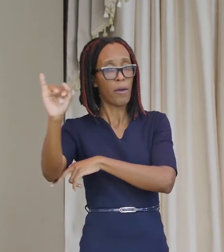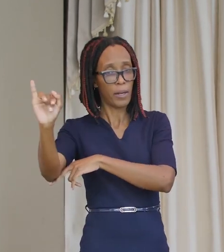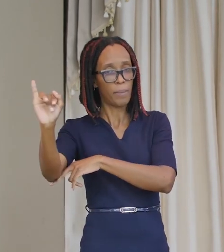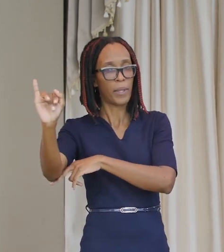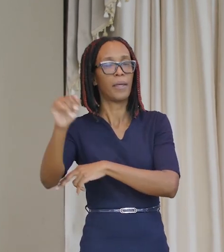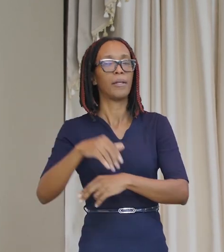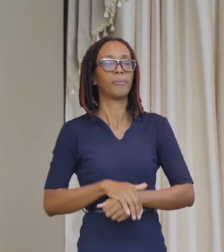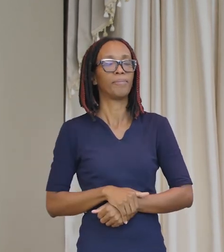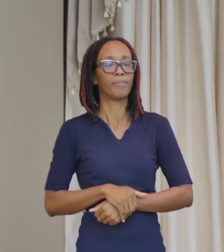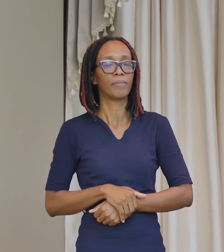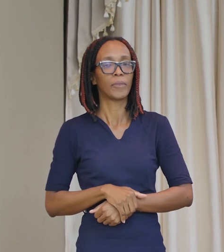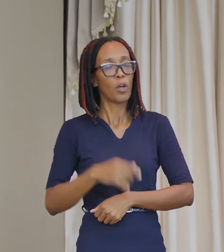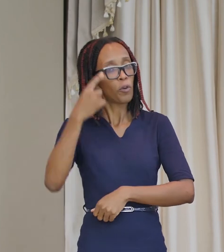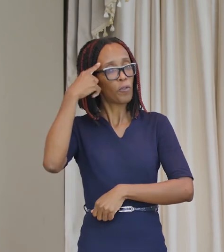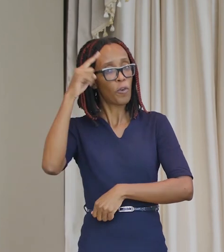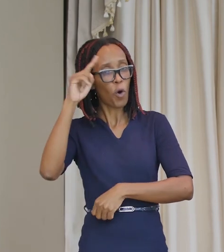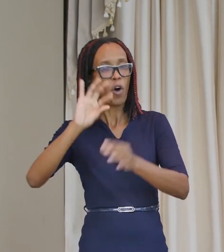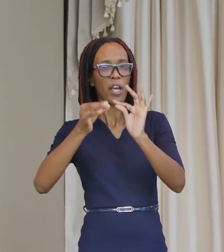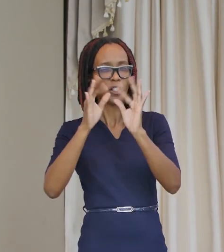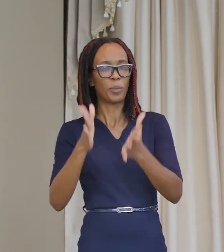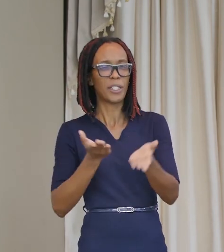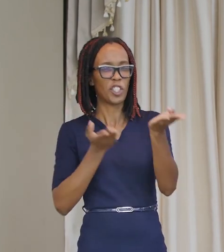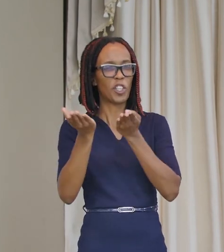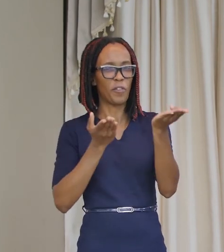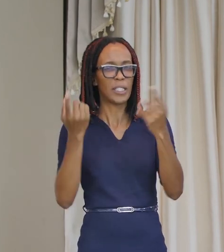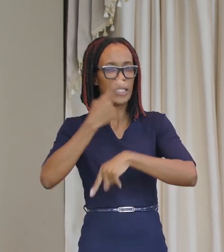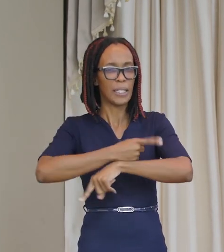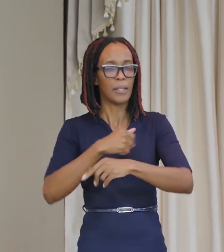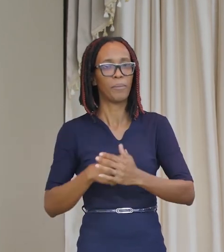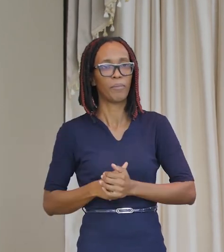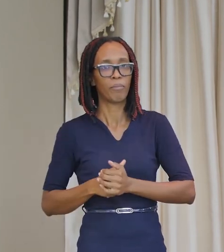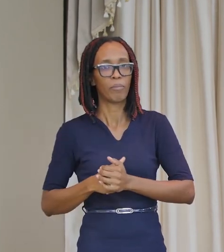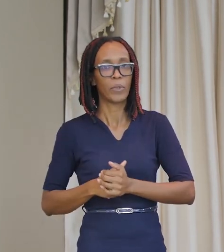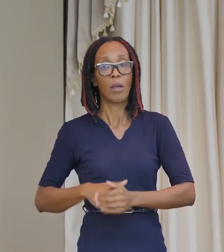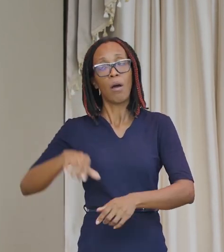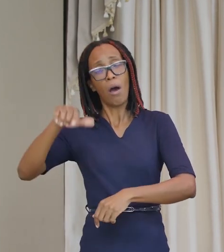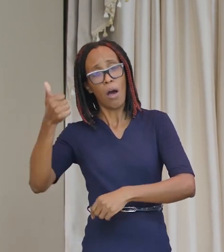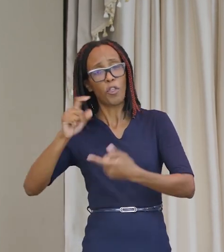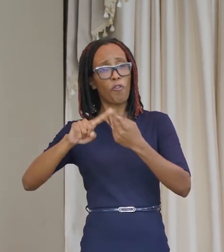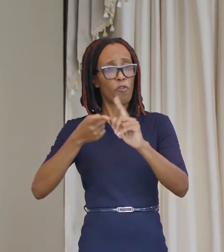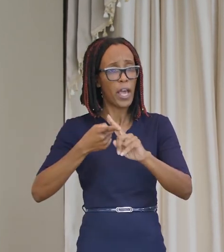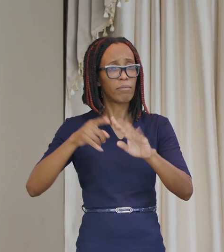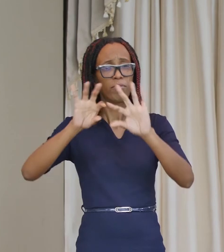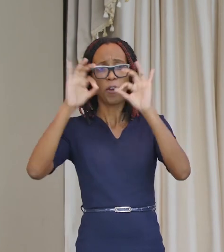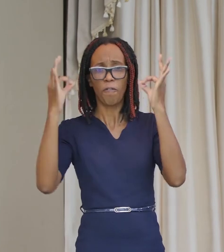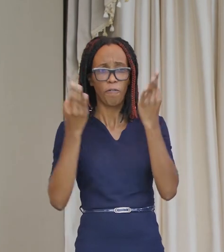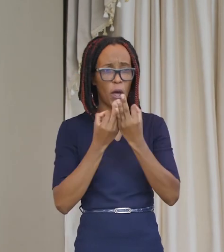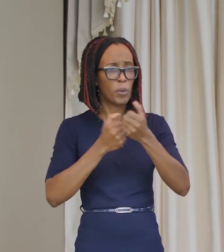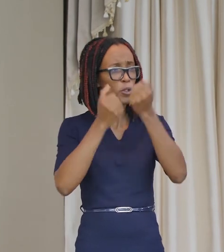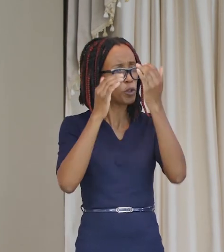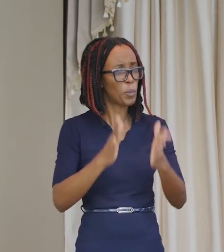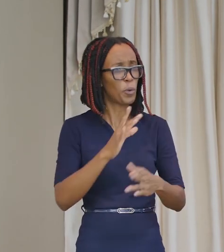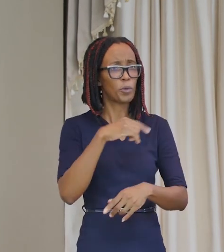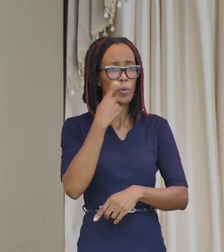the hearing impaired, for her interpretation services, friends, families, and supporters of